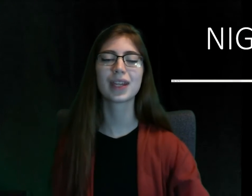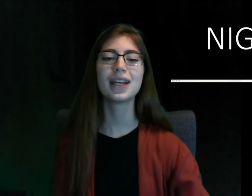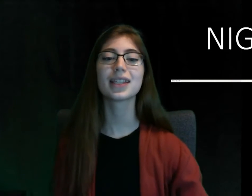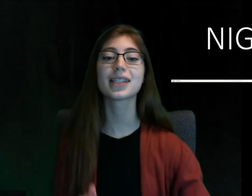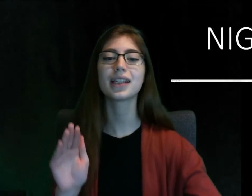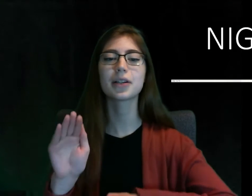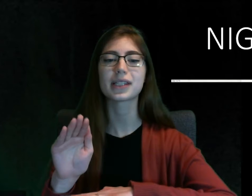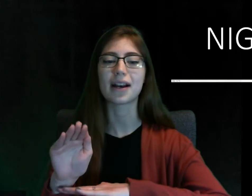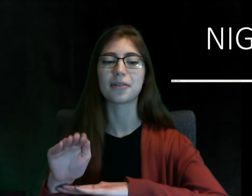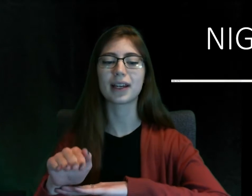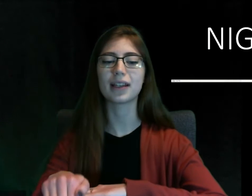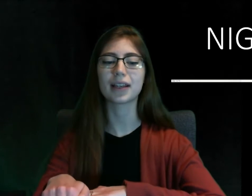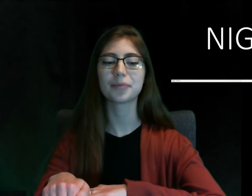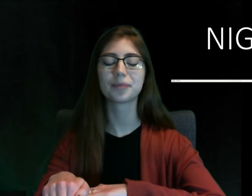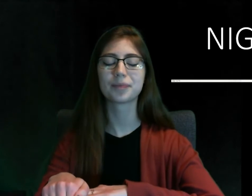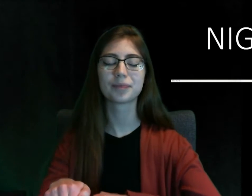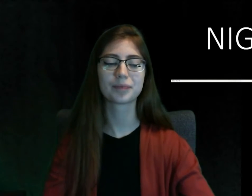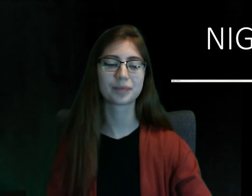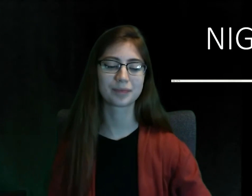The sun goes down at night.